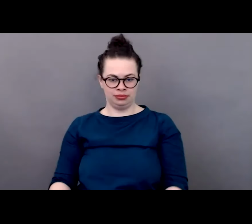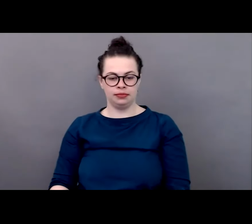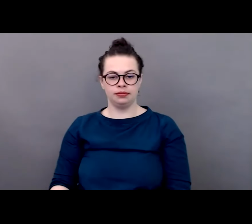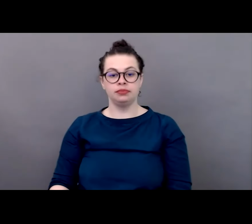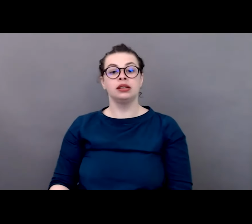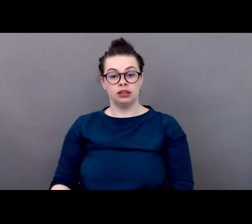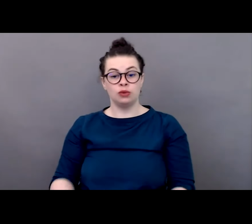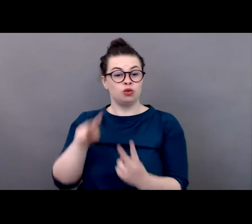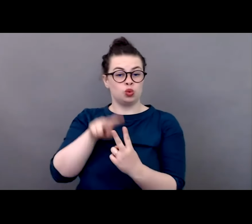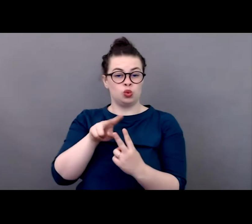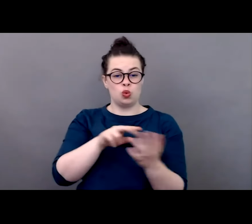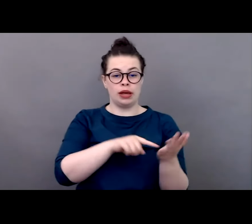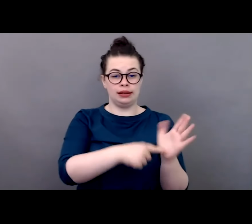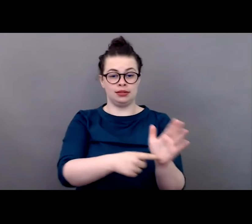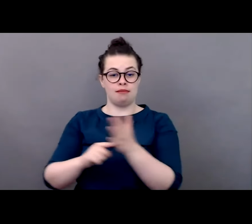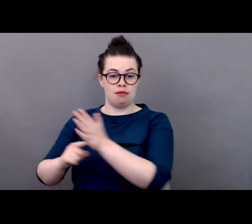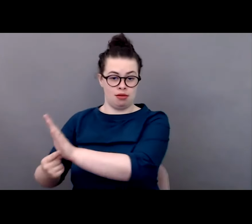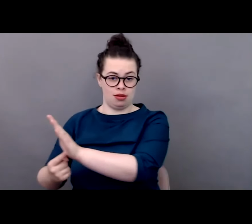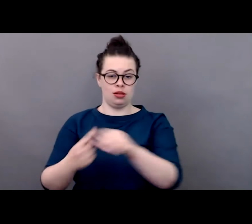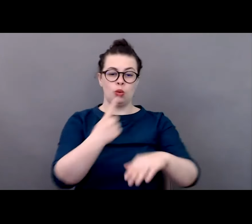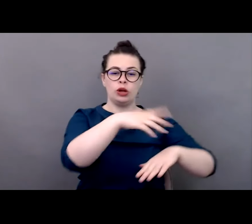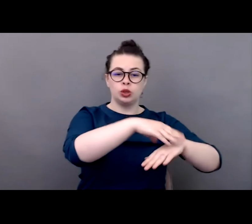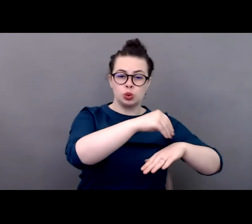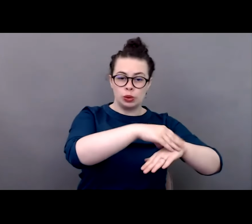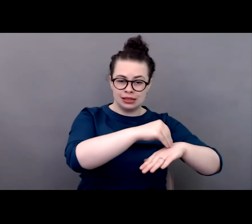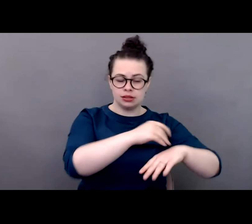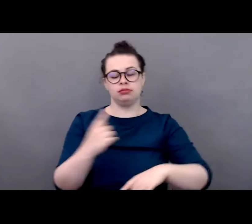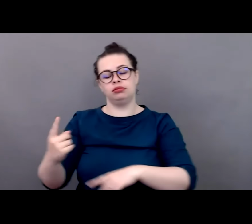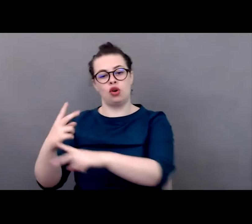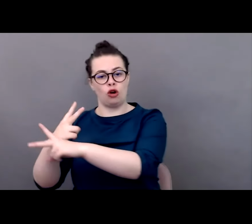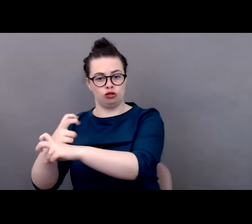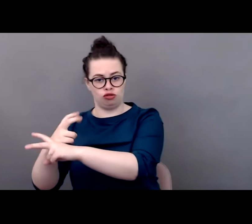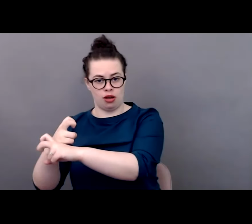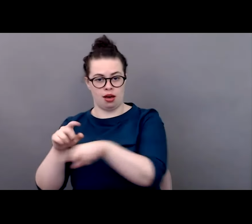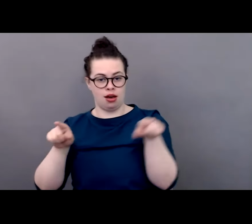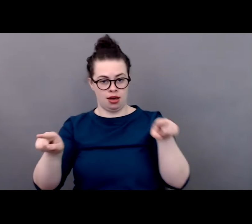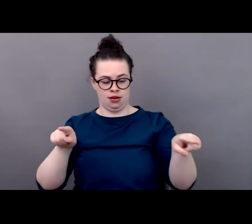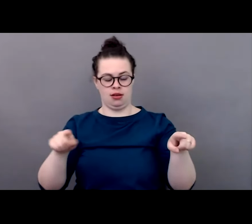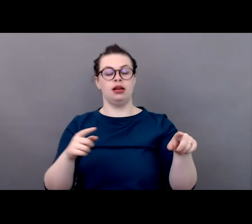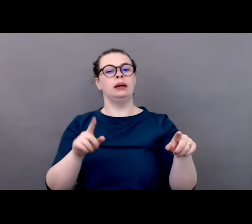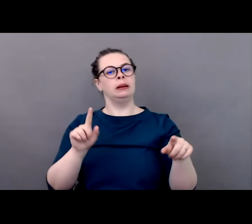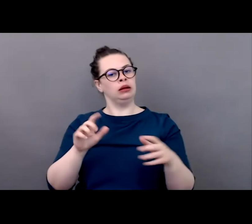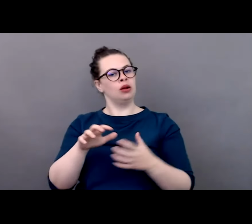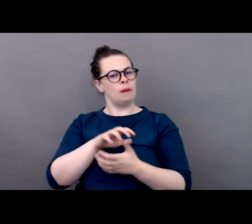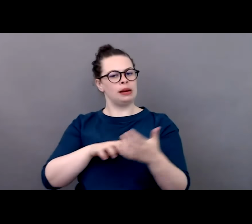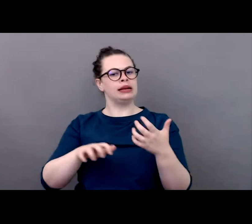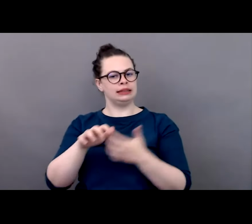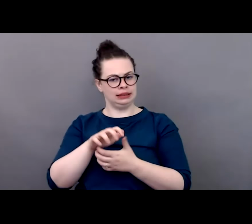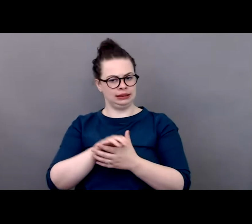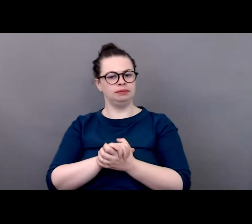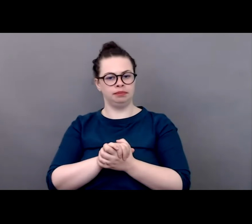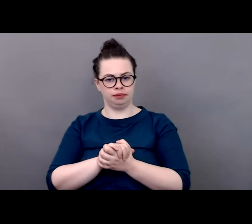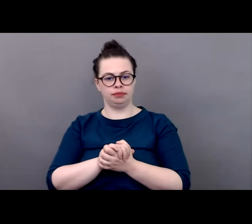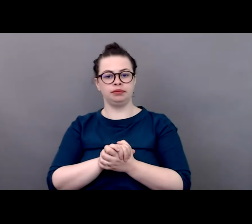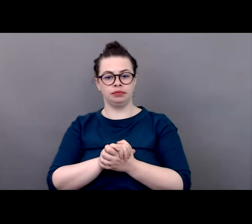Austria, and both had quite complicated fact situations. So in HM, the person wished to live